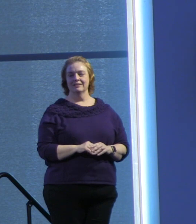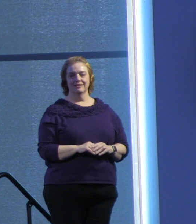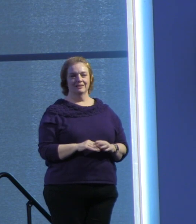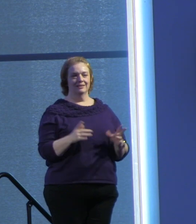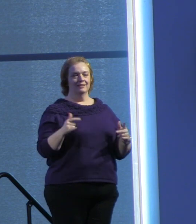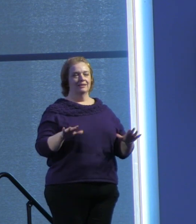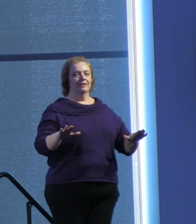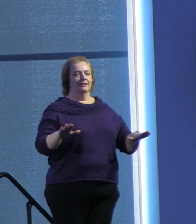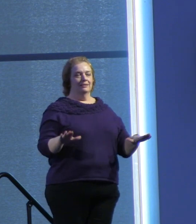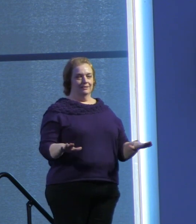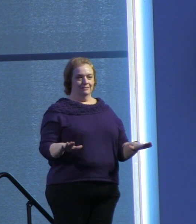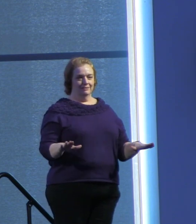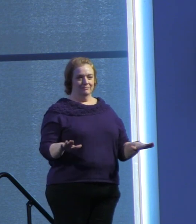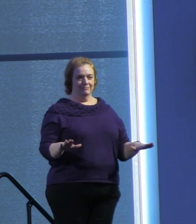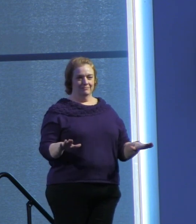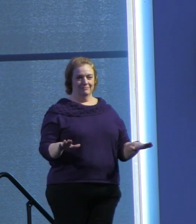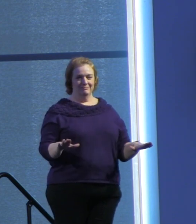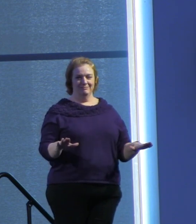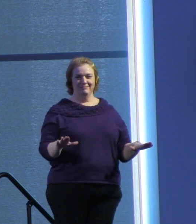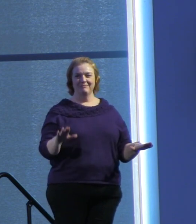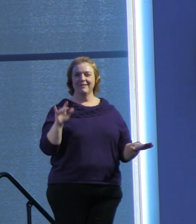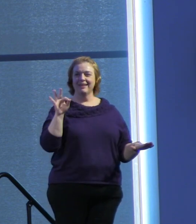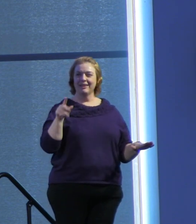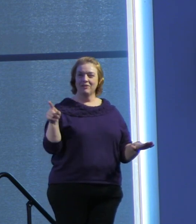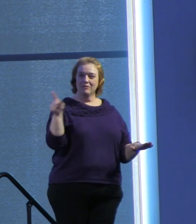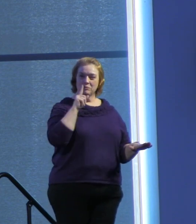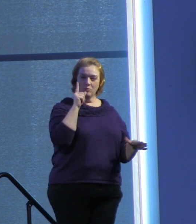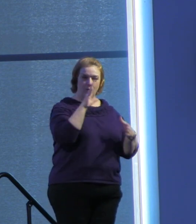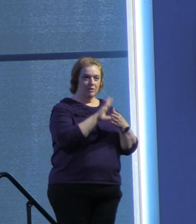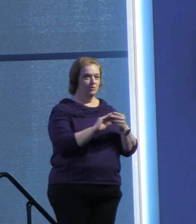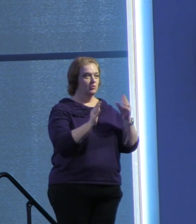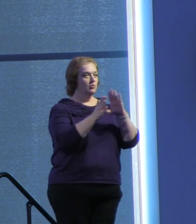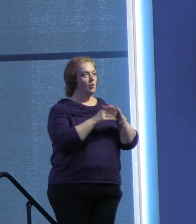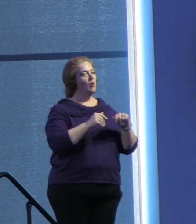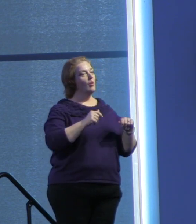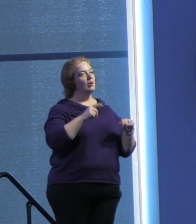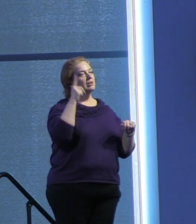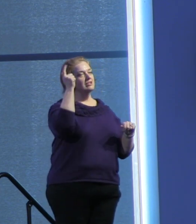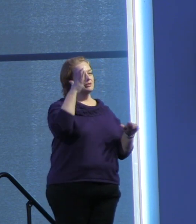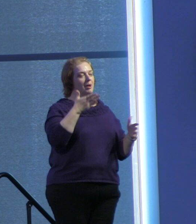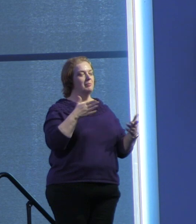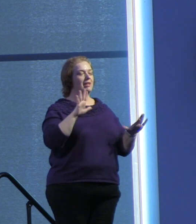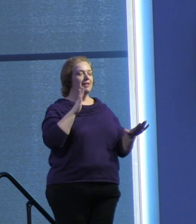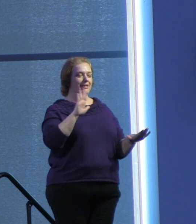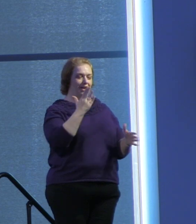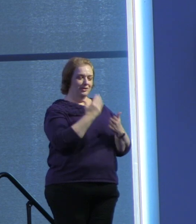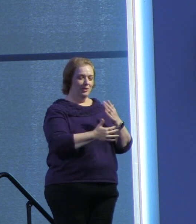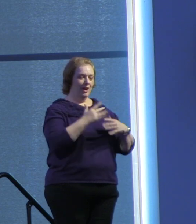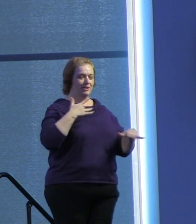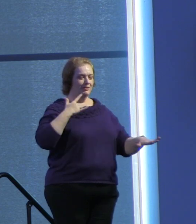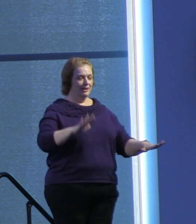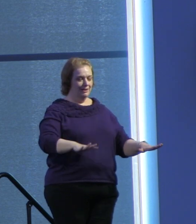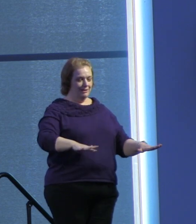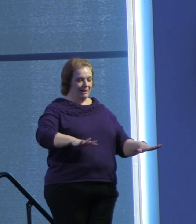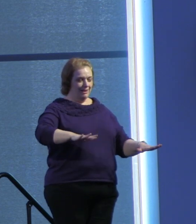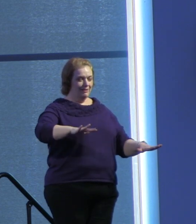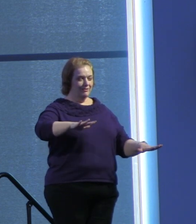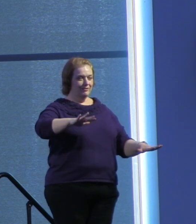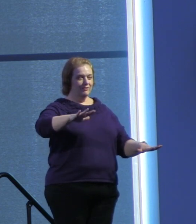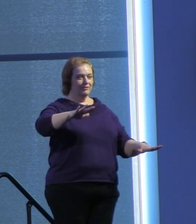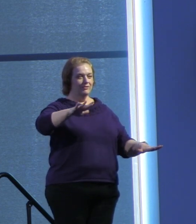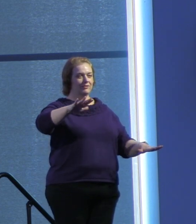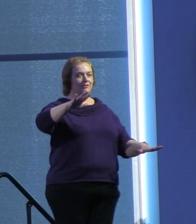now, if you are a story subscriber, if you would just allow your hand to lift up off of the